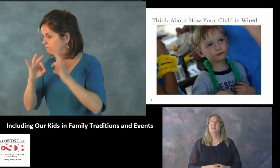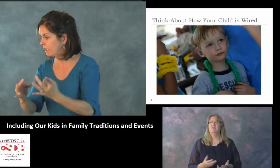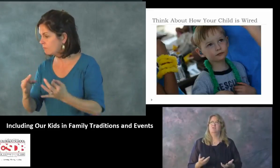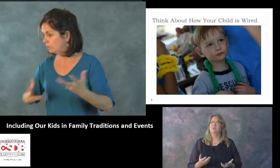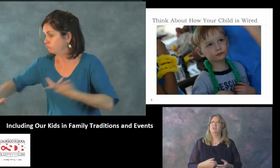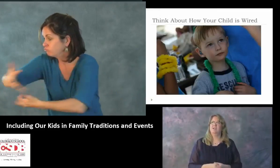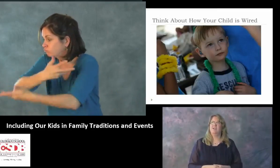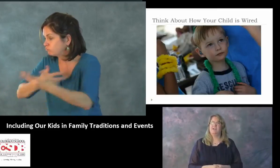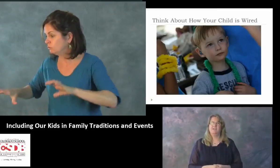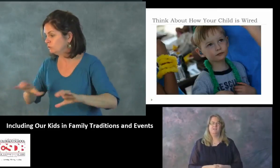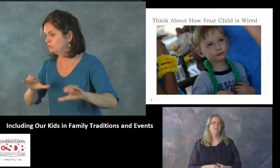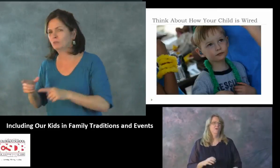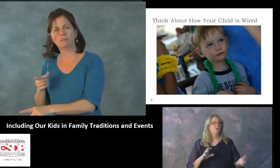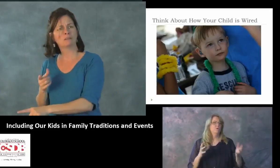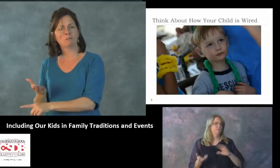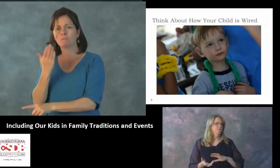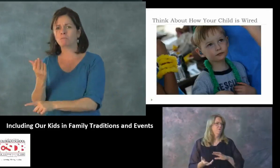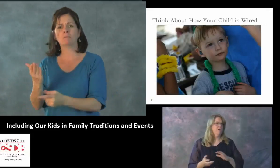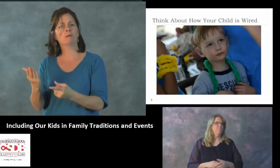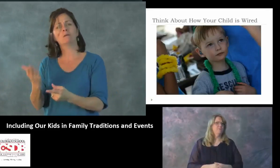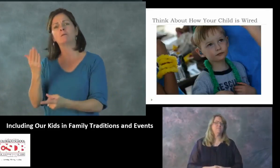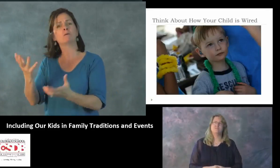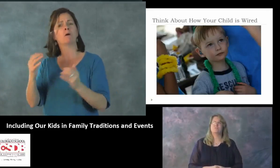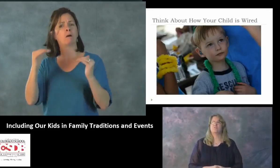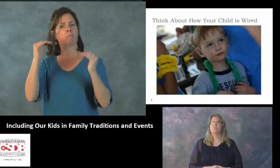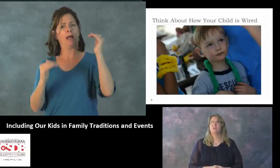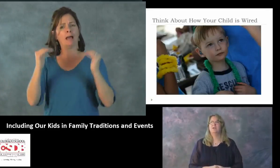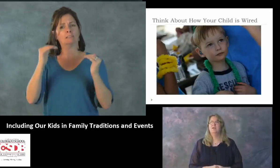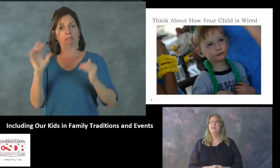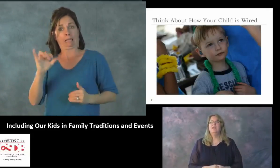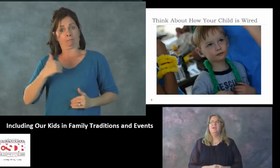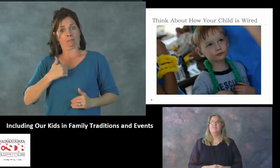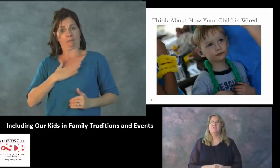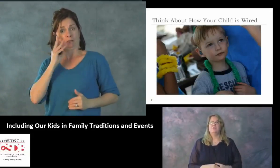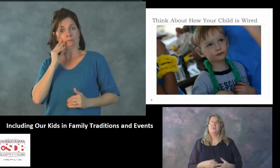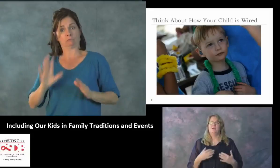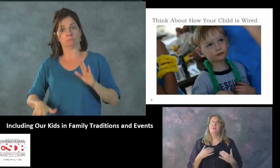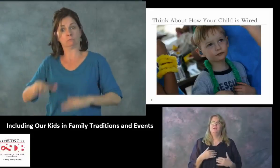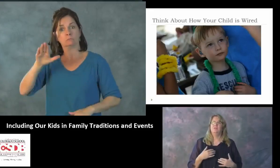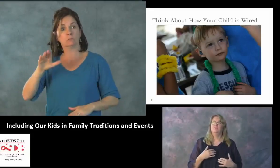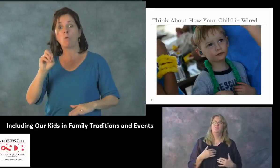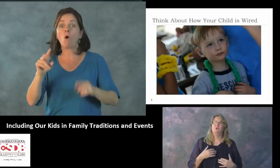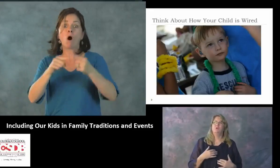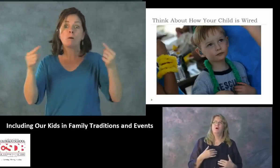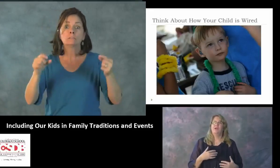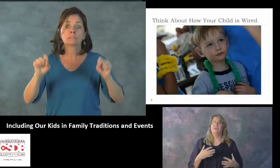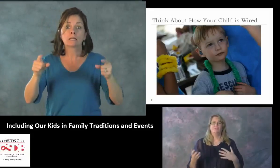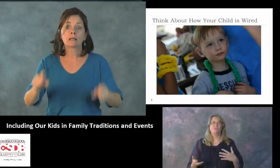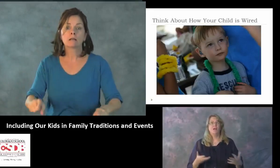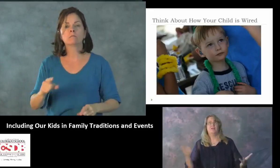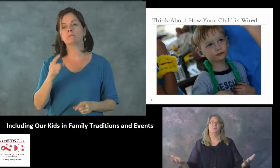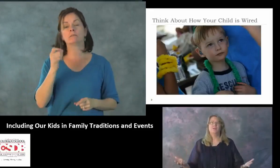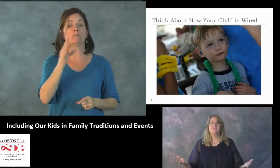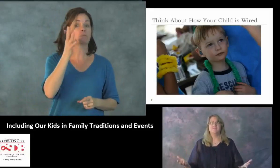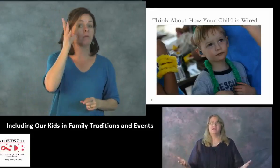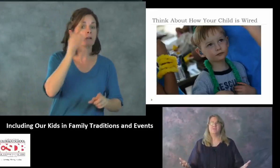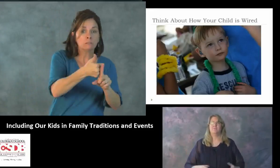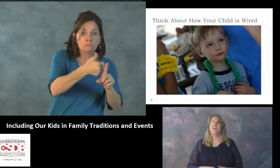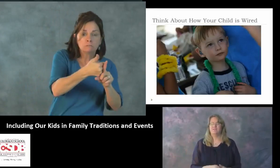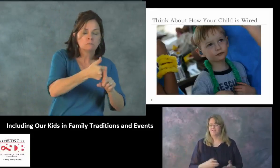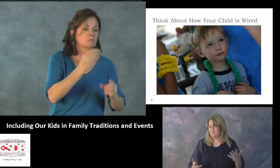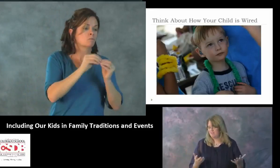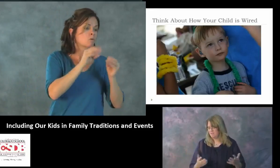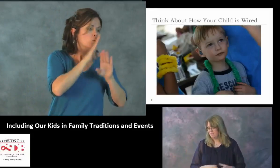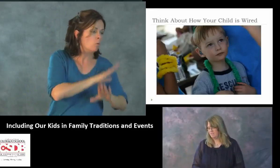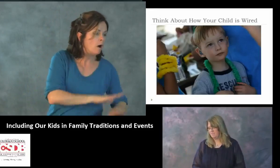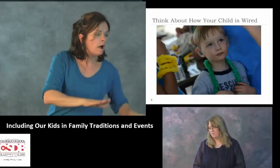balance, kind of like I did. Or, the opposite is true. If you're a little more quiet and your child wants to be out and